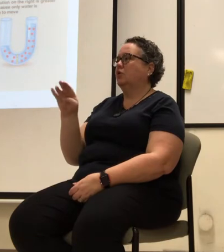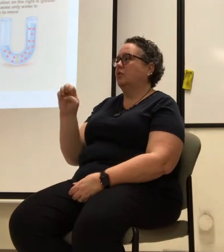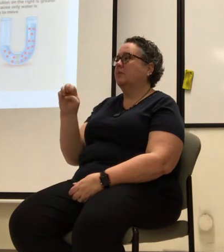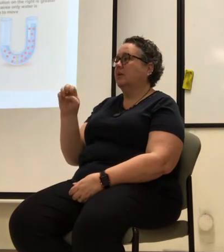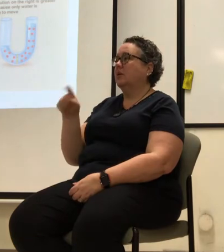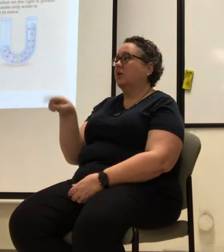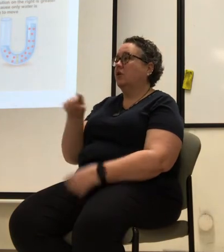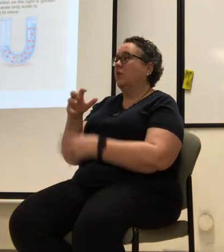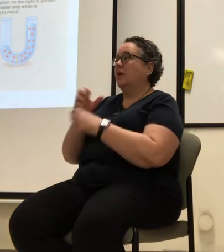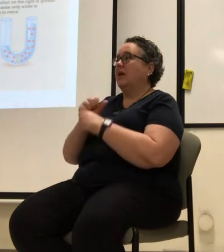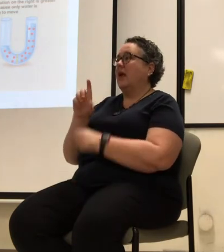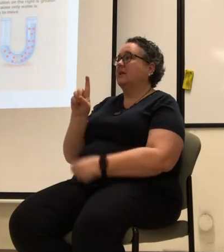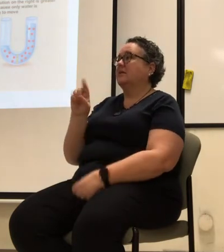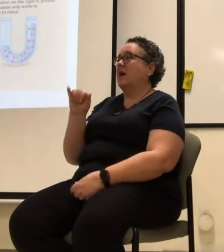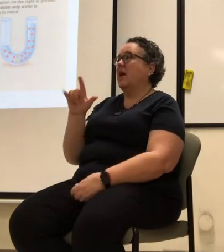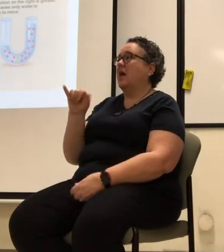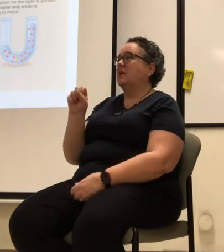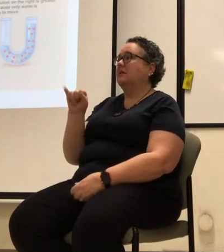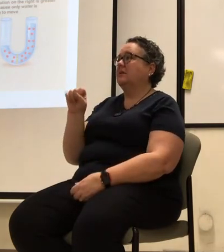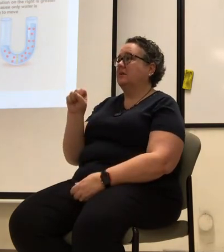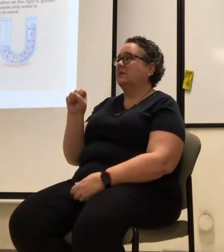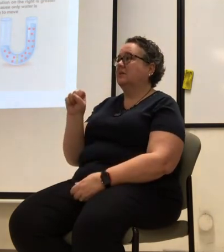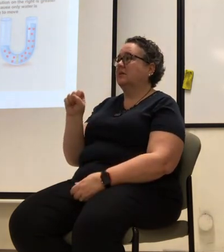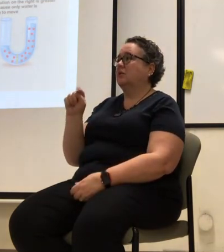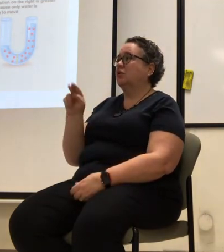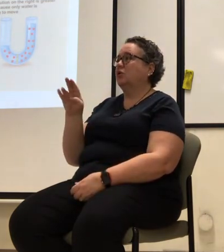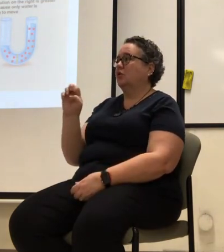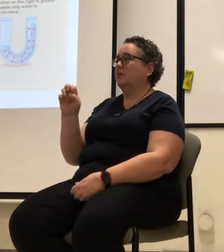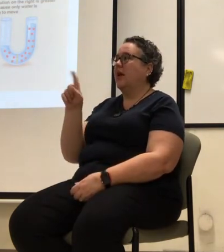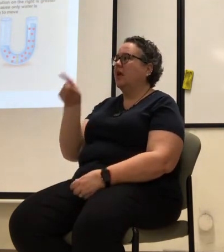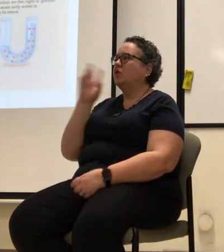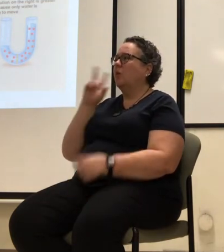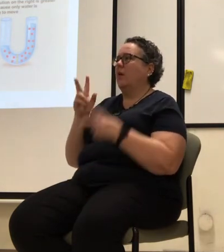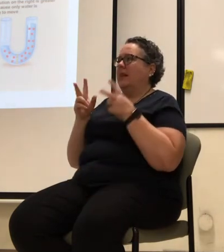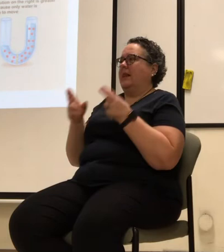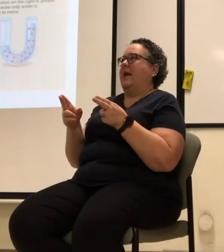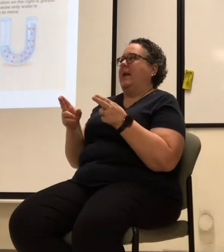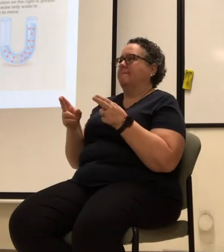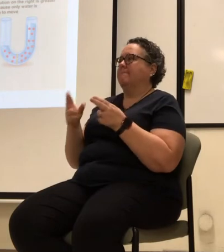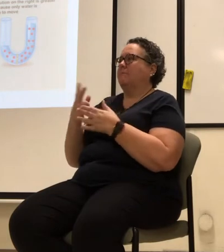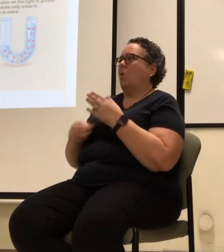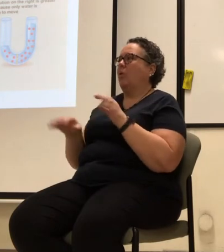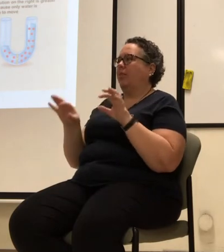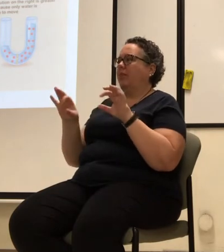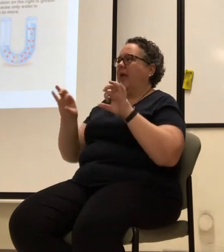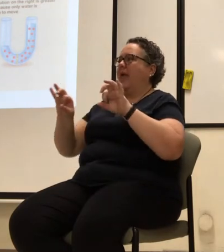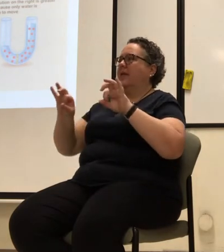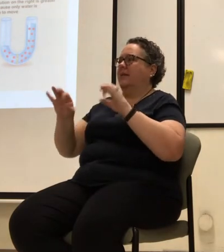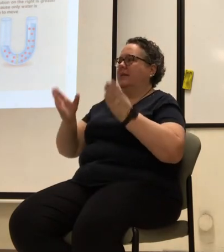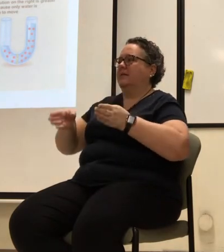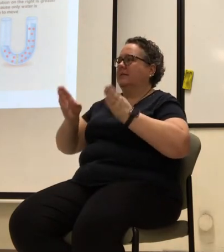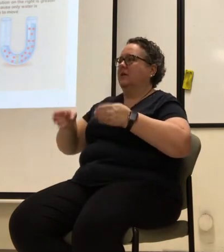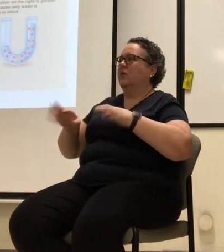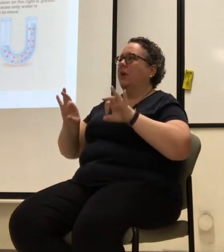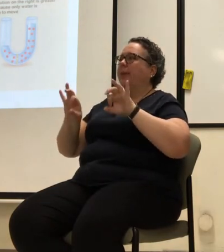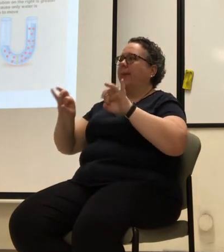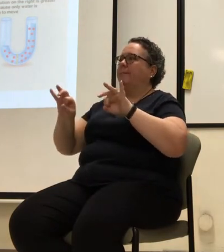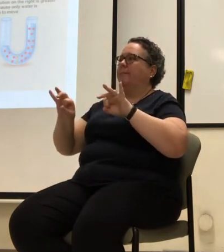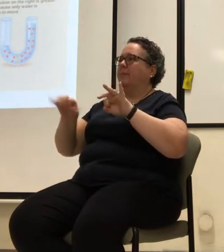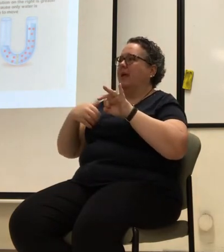and you're going to just clamp it off on both ends. You know, clamp, and a little bit of tubing